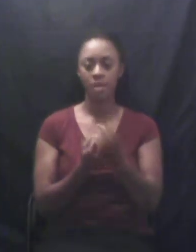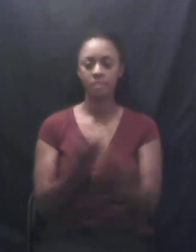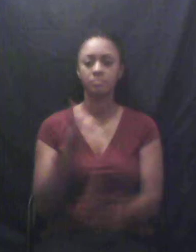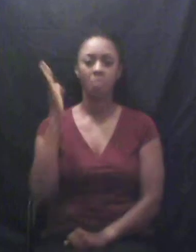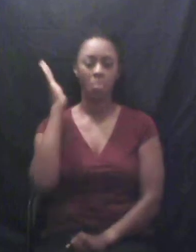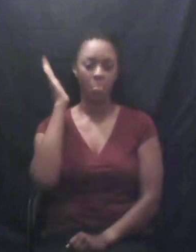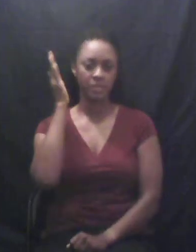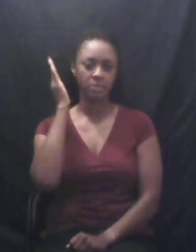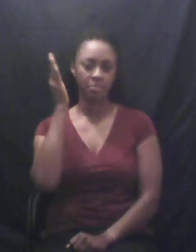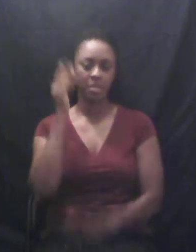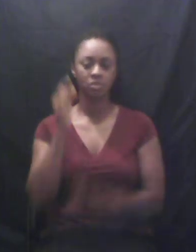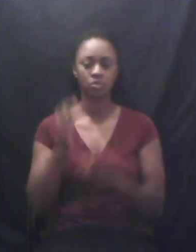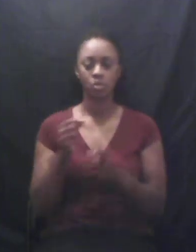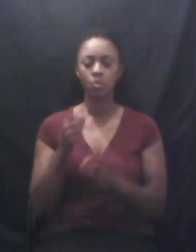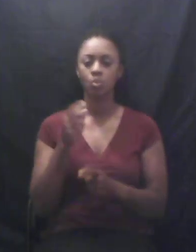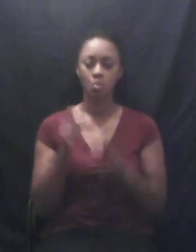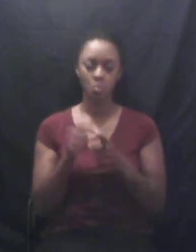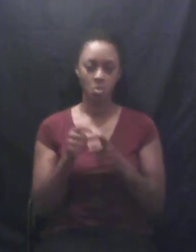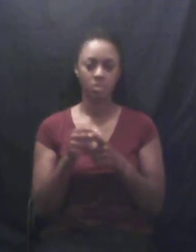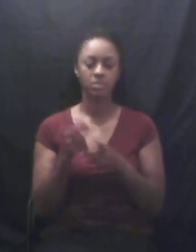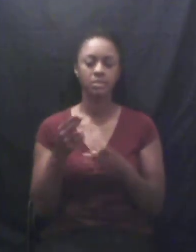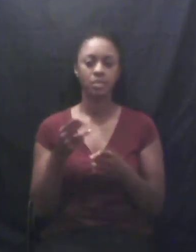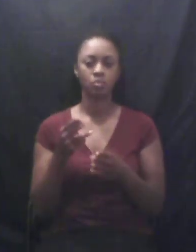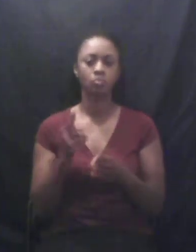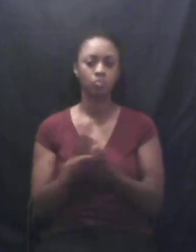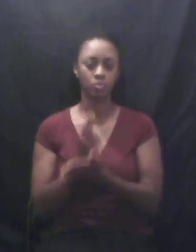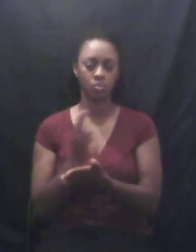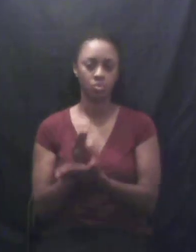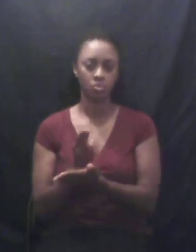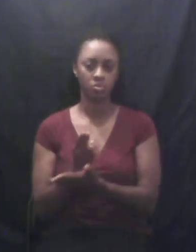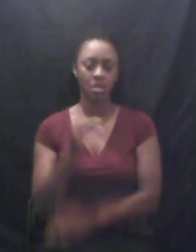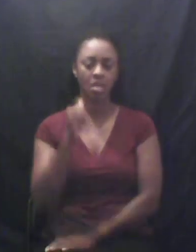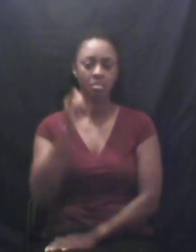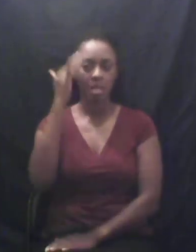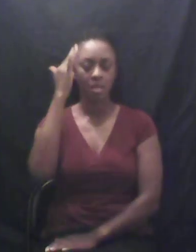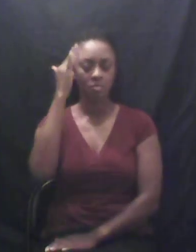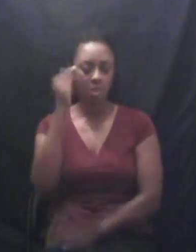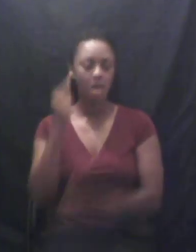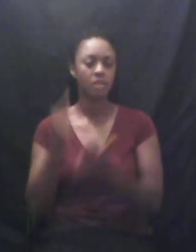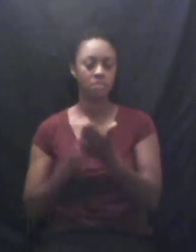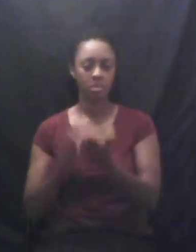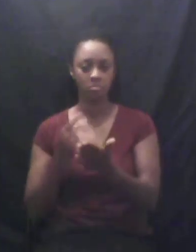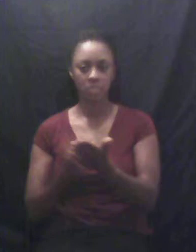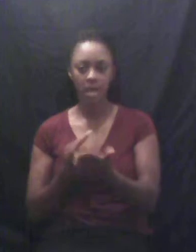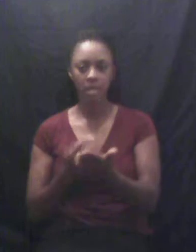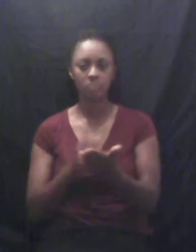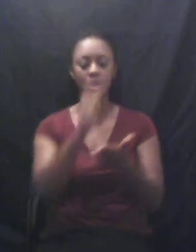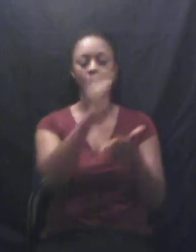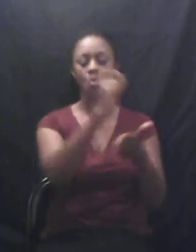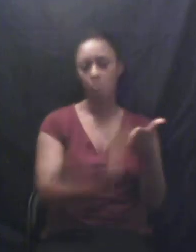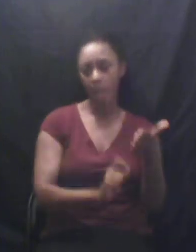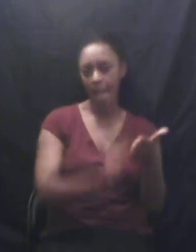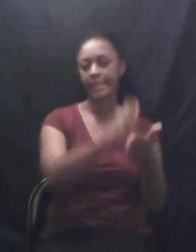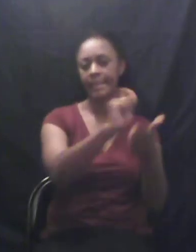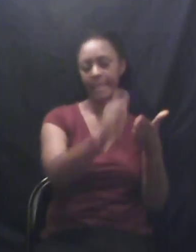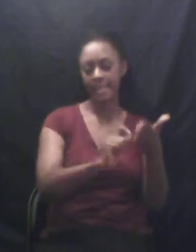And as I said before, the air writing or the palm writing for easily misunderstood words